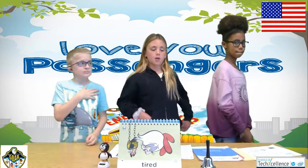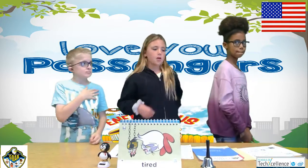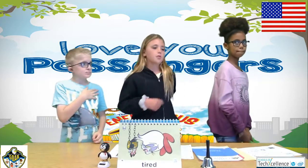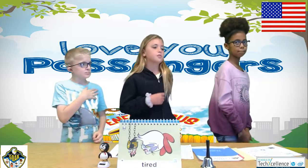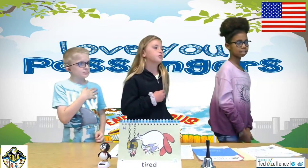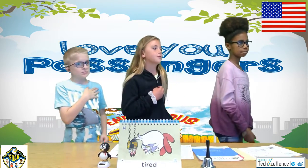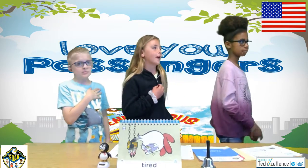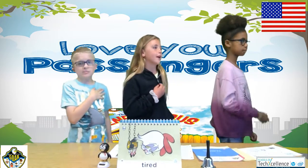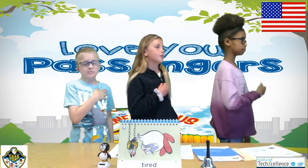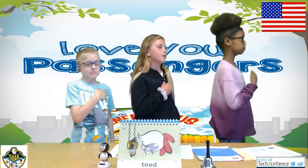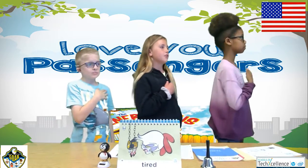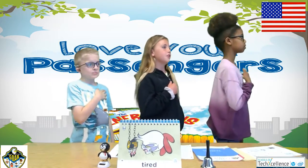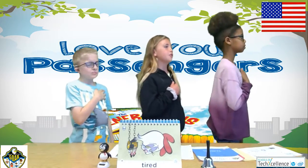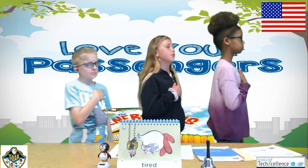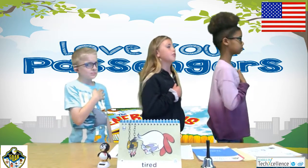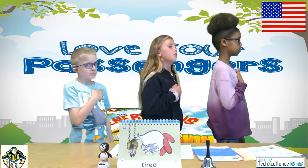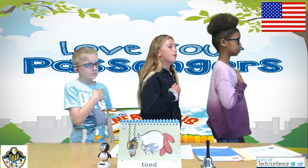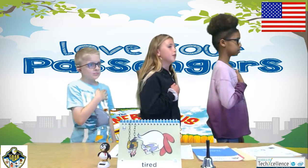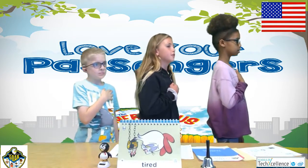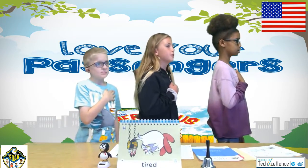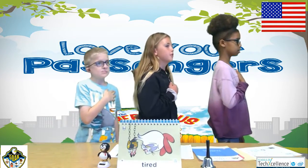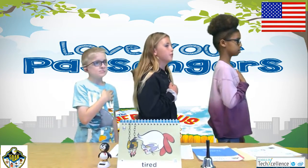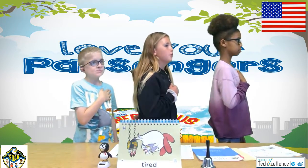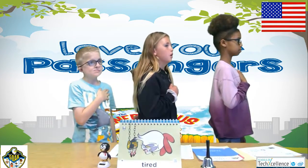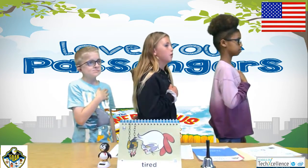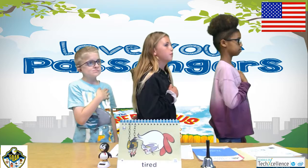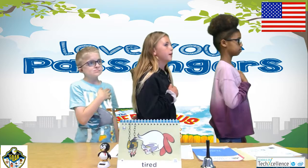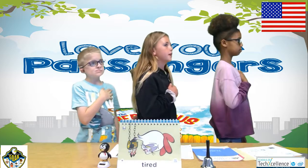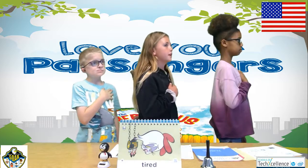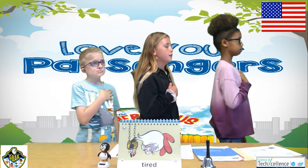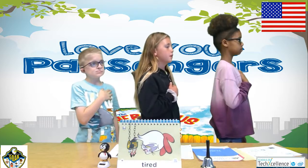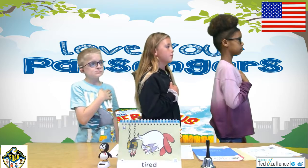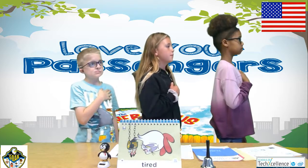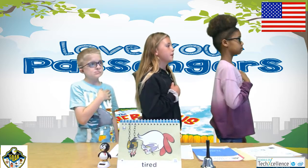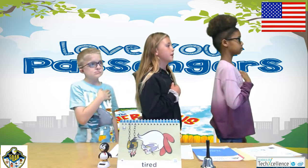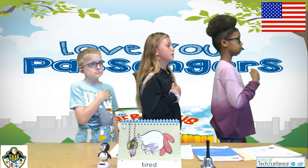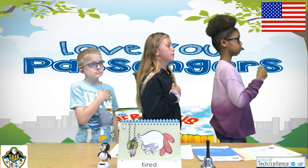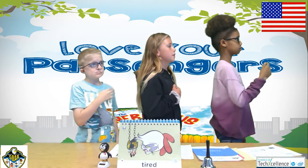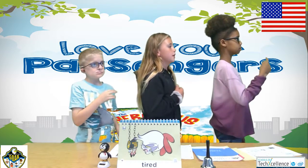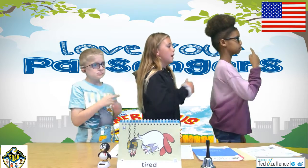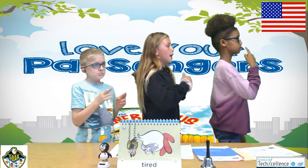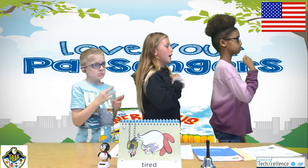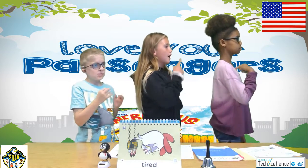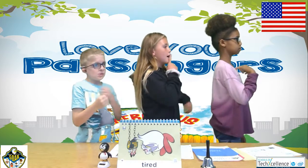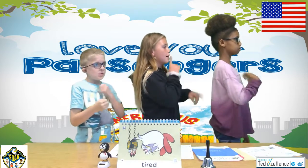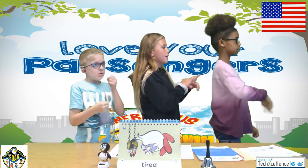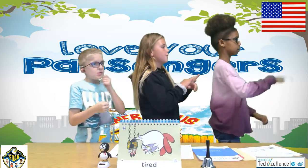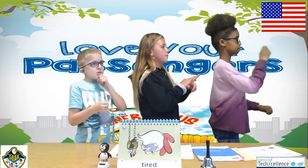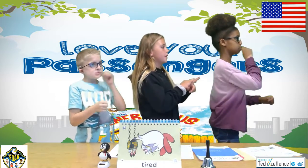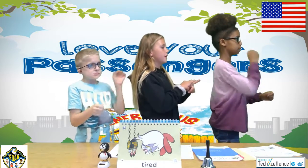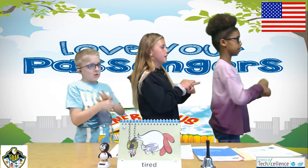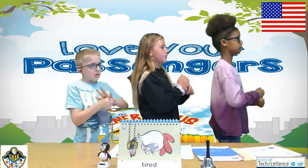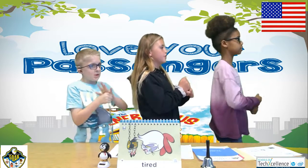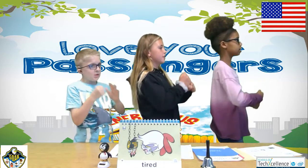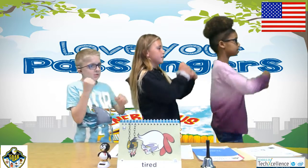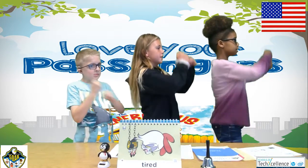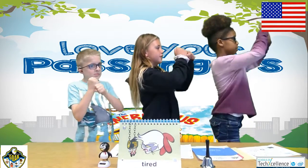Put your right hand over your heart. Ready? Begin. I pledge